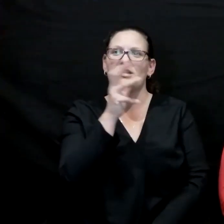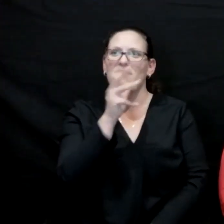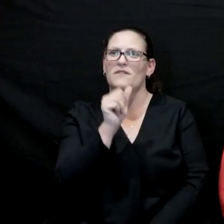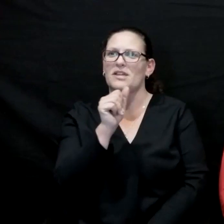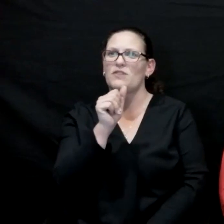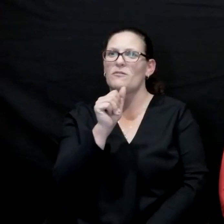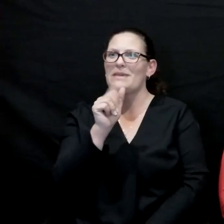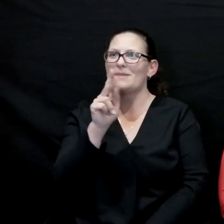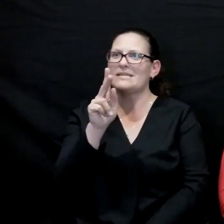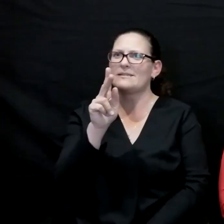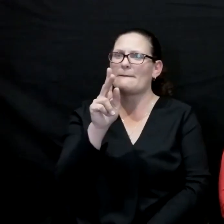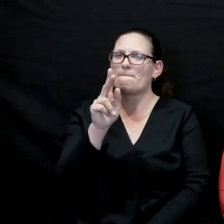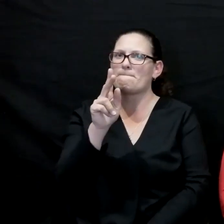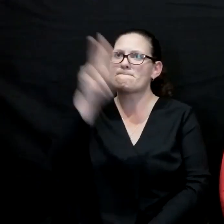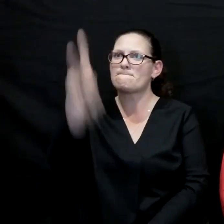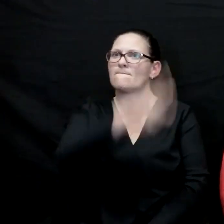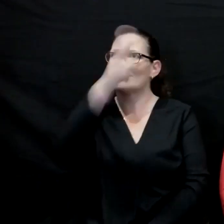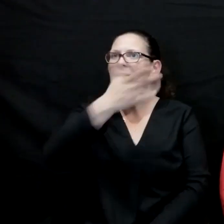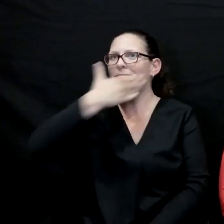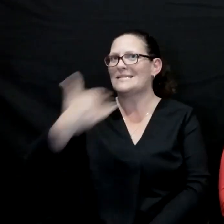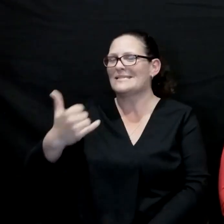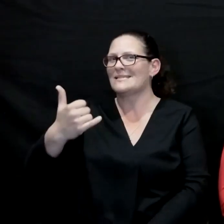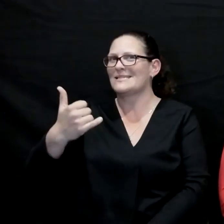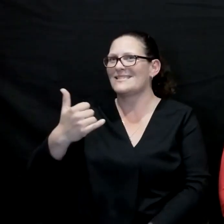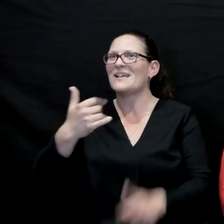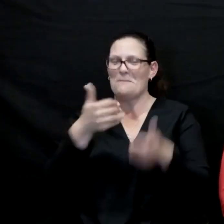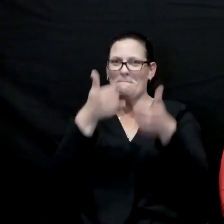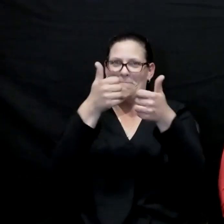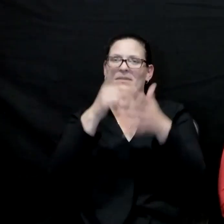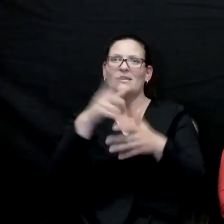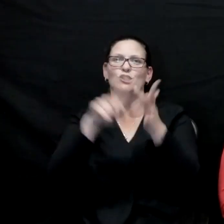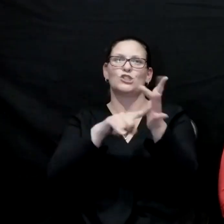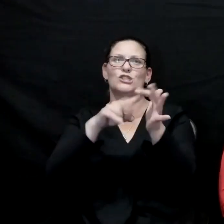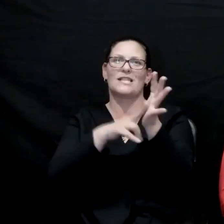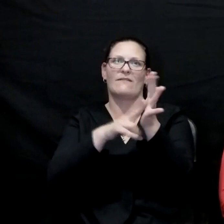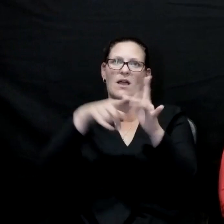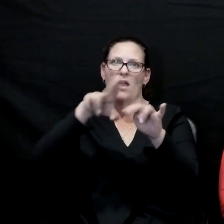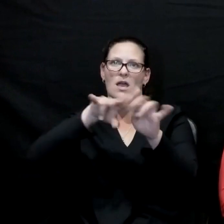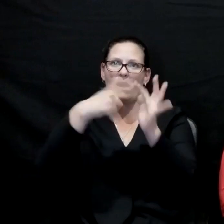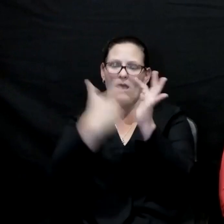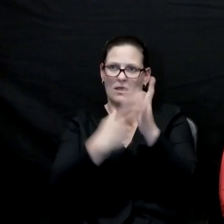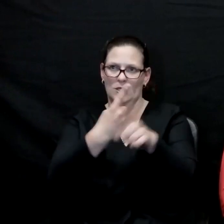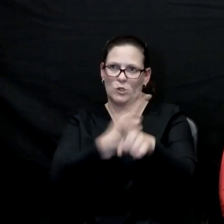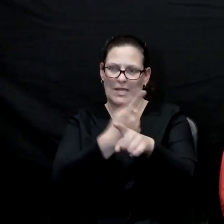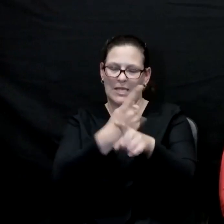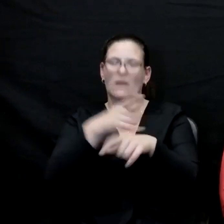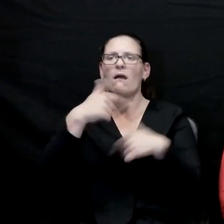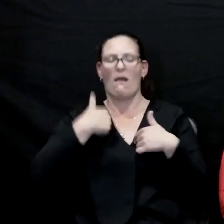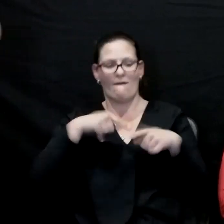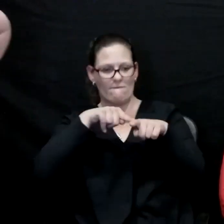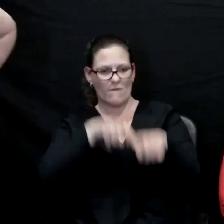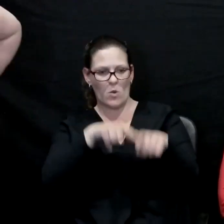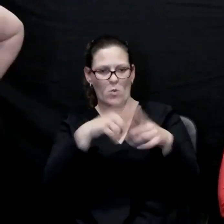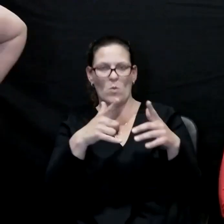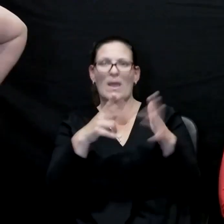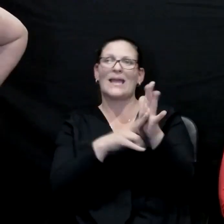Sorry, Jennifer, can you repeat, please? No, that's okay. I actually follow an NDIS website, and I